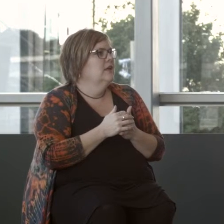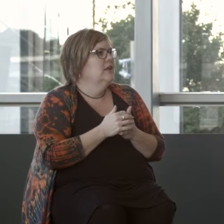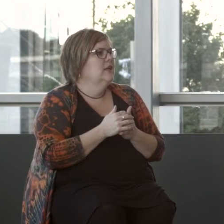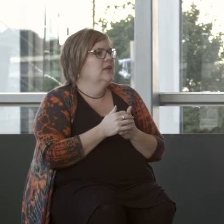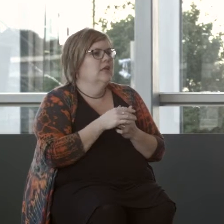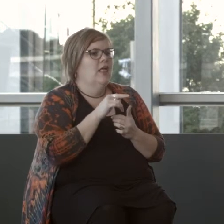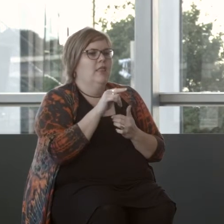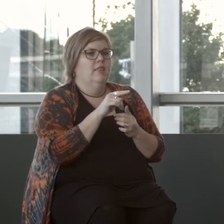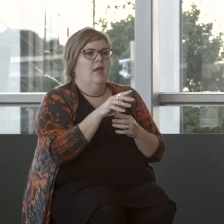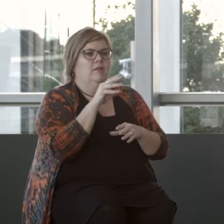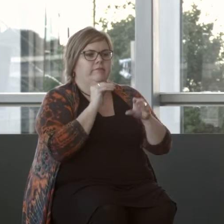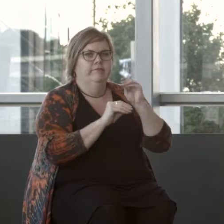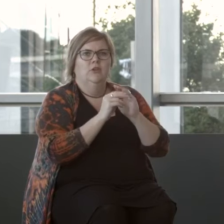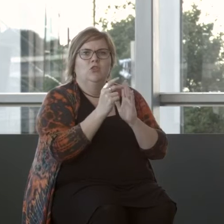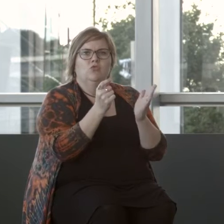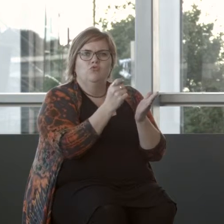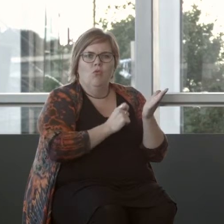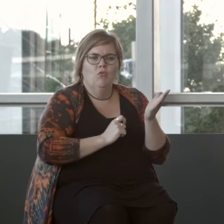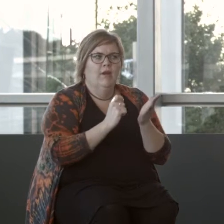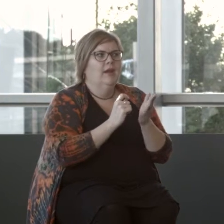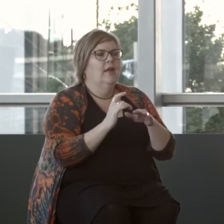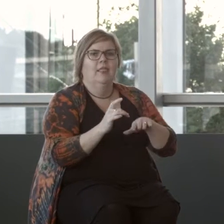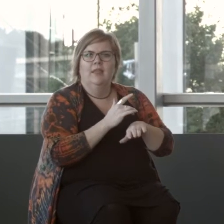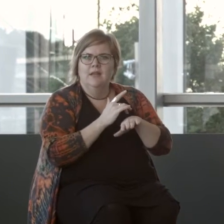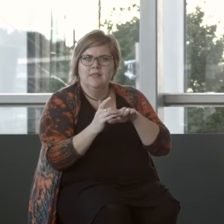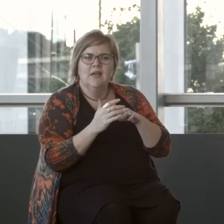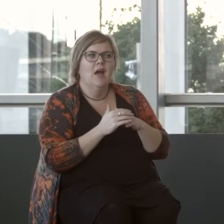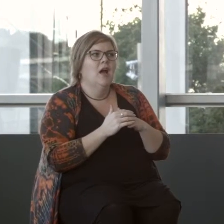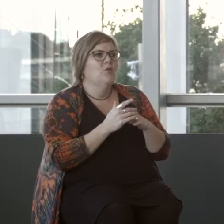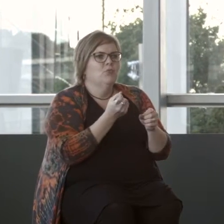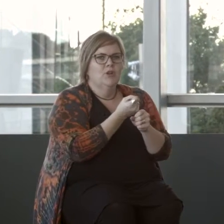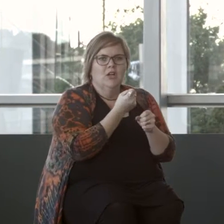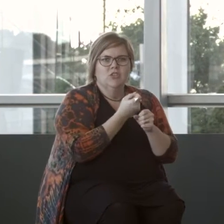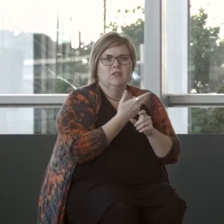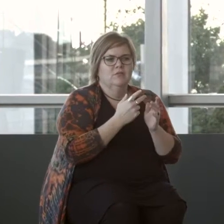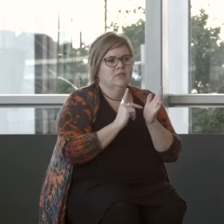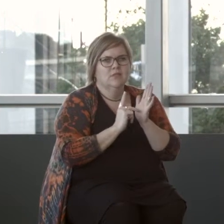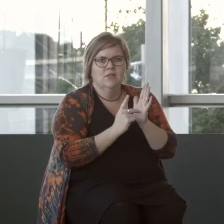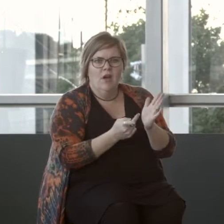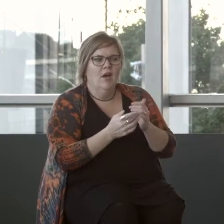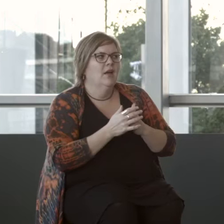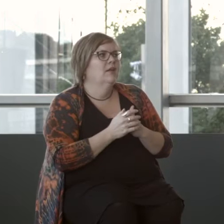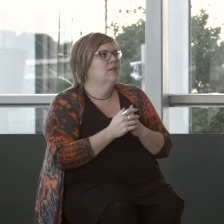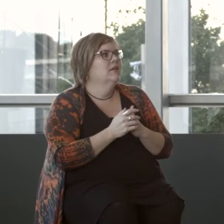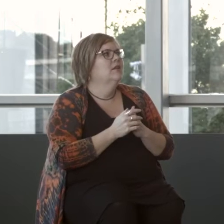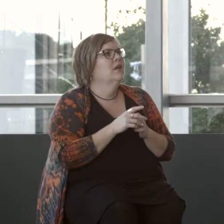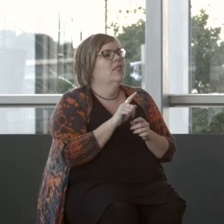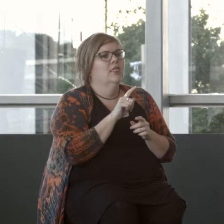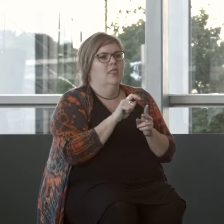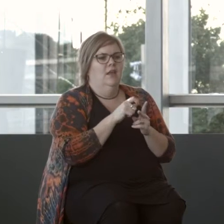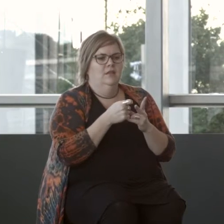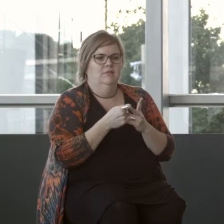learned drawings and theater production and design. And then she has turned into